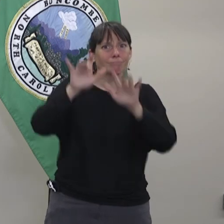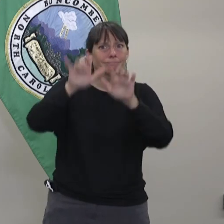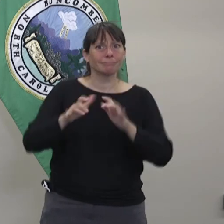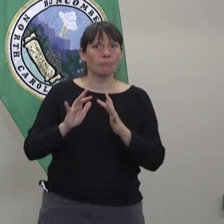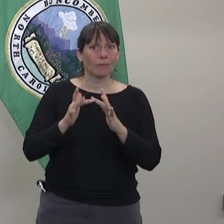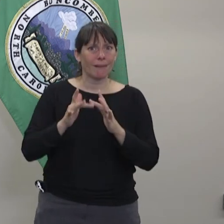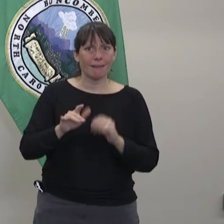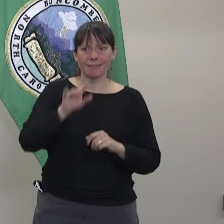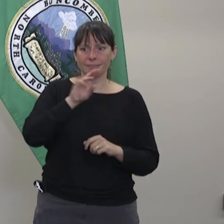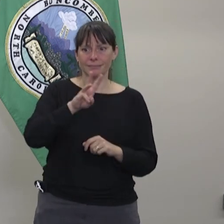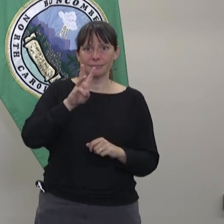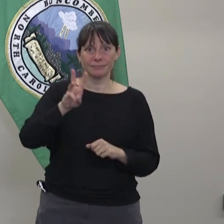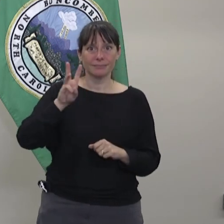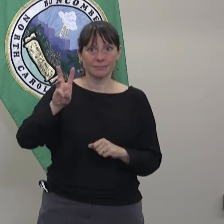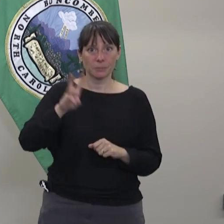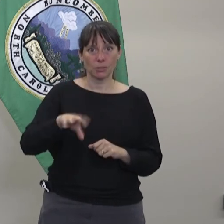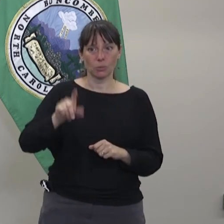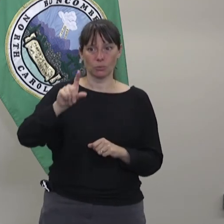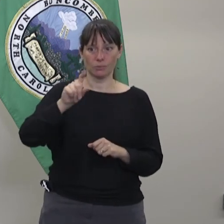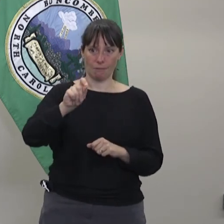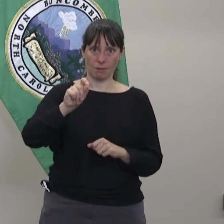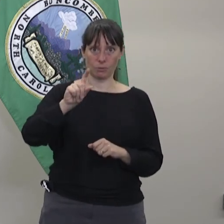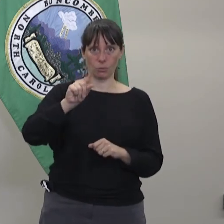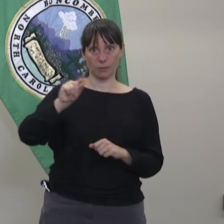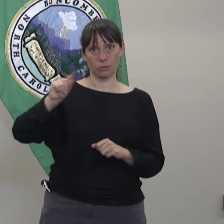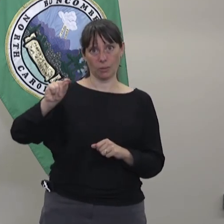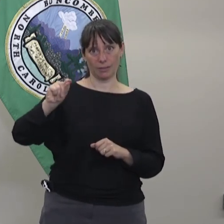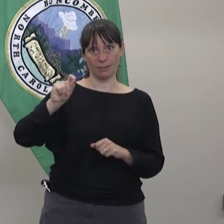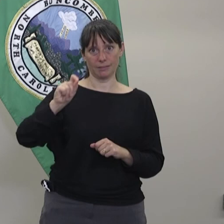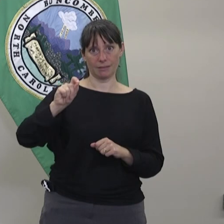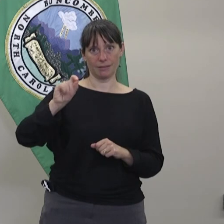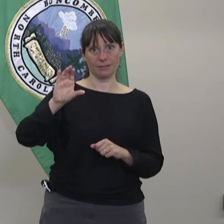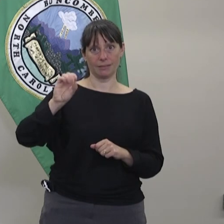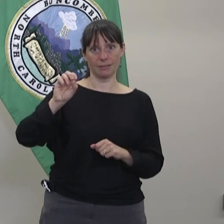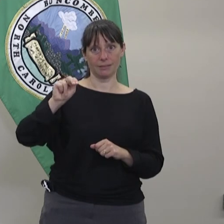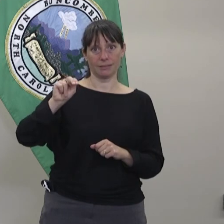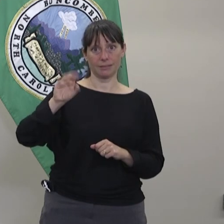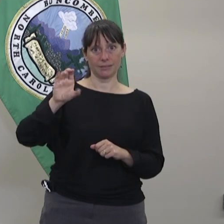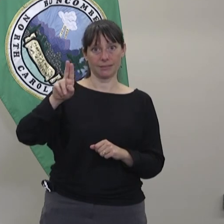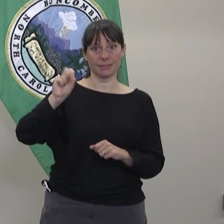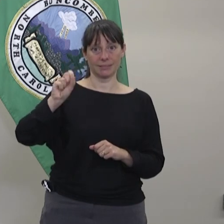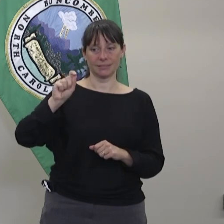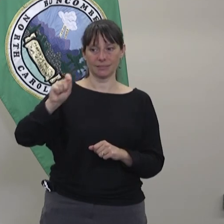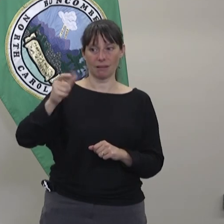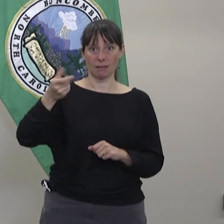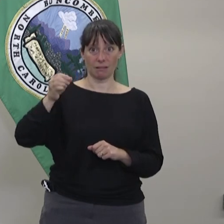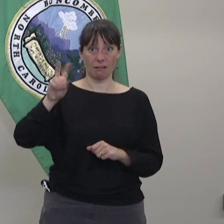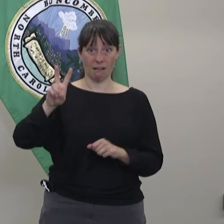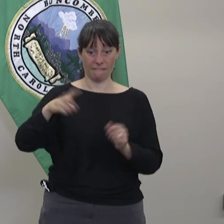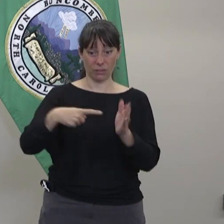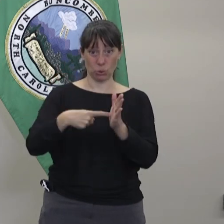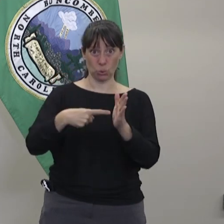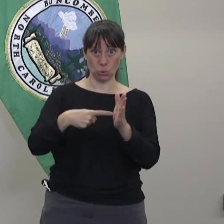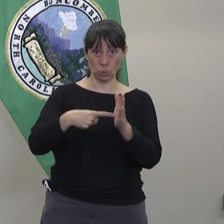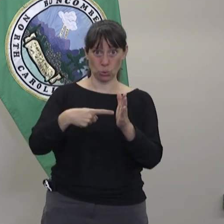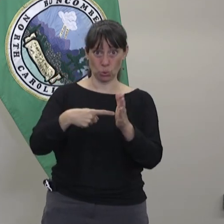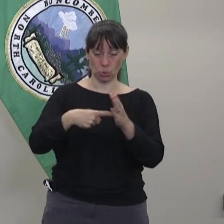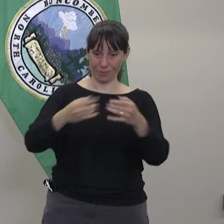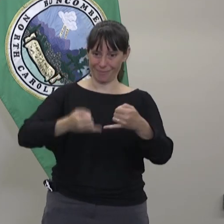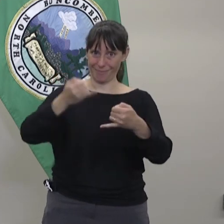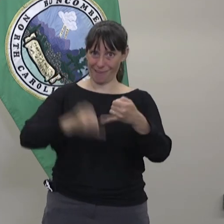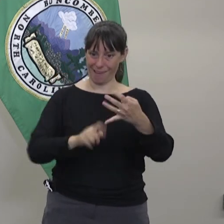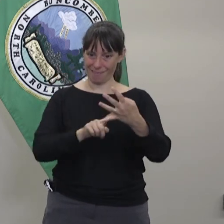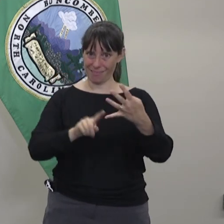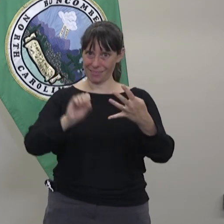www.2020census.gov. The deadline is at the end of September. Thank you for tuning in to today's community update, and we will be back